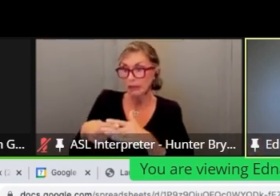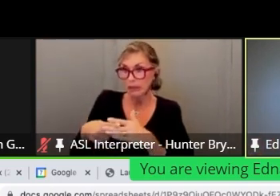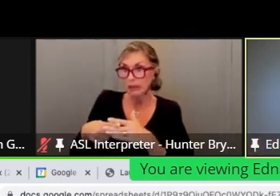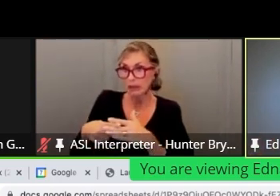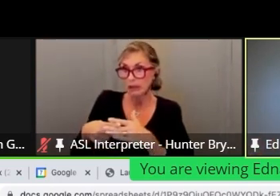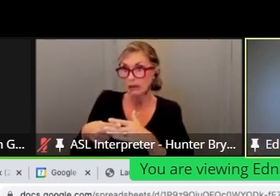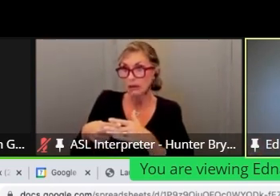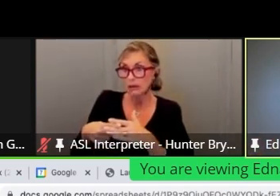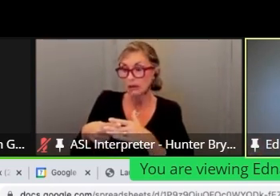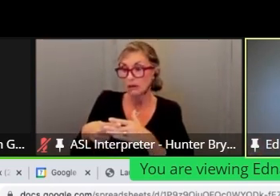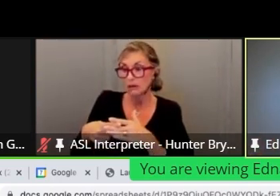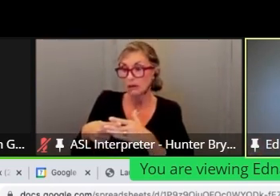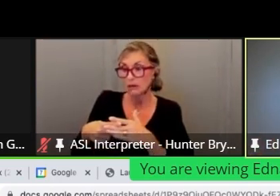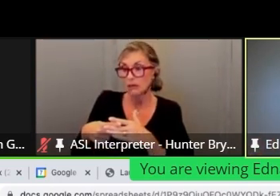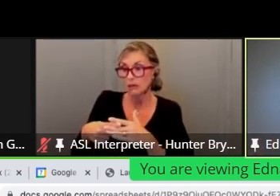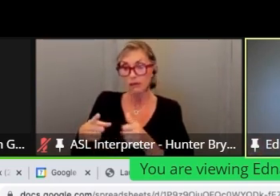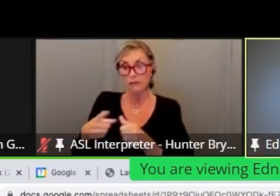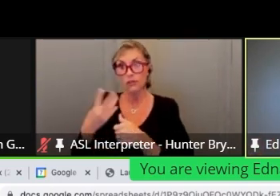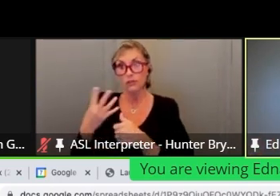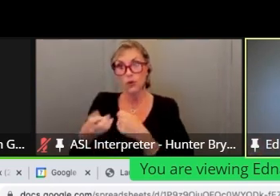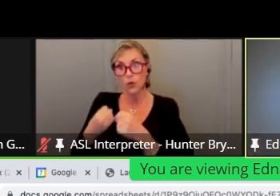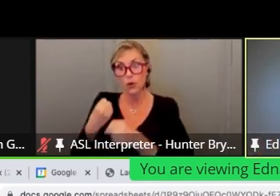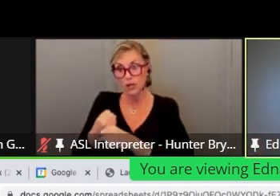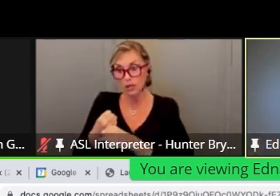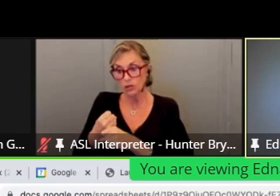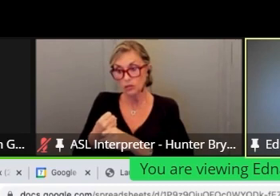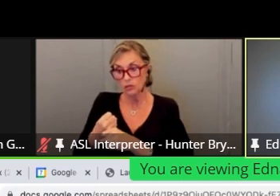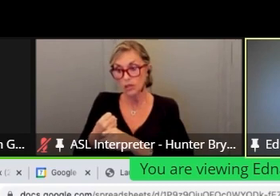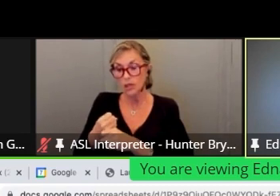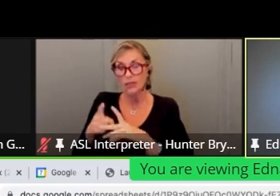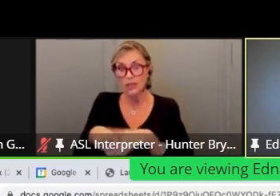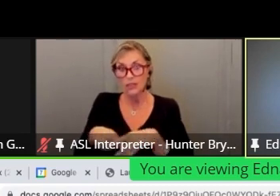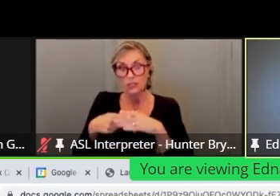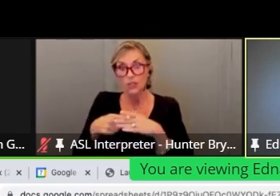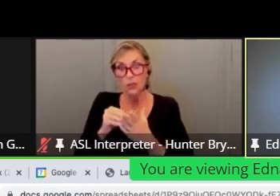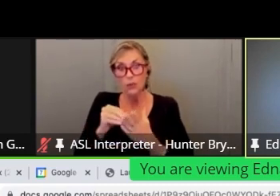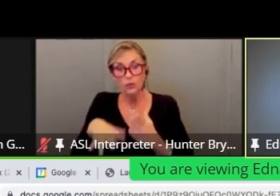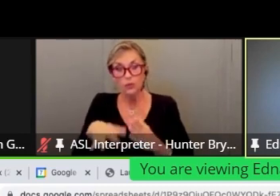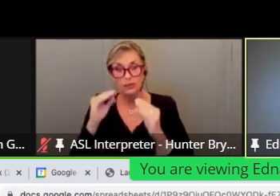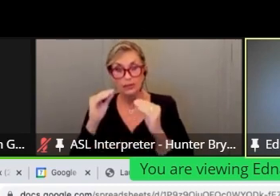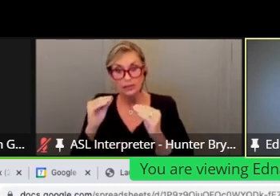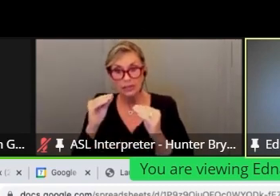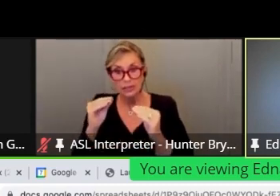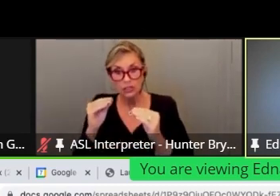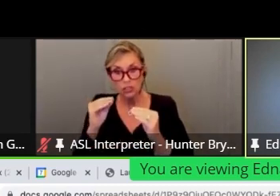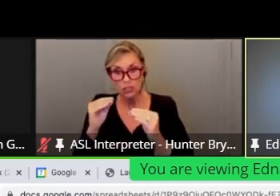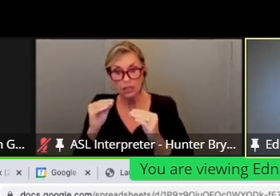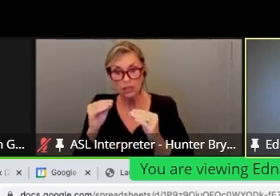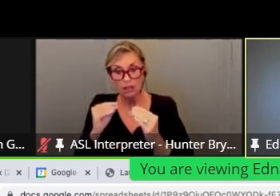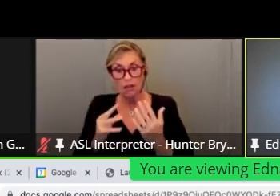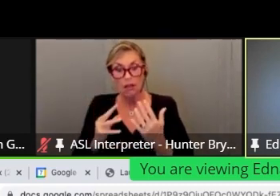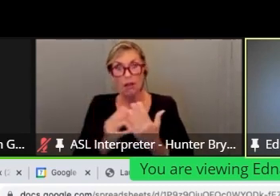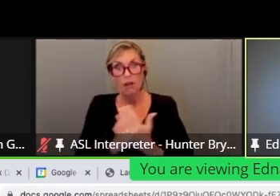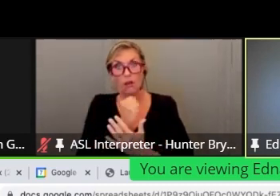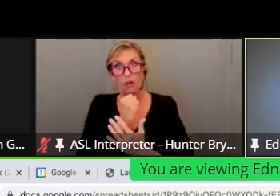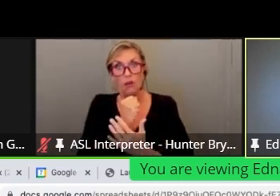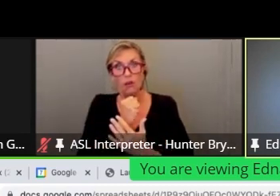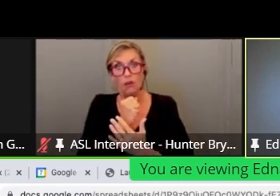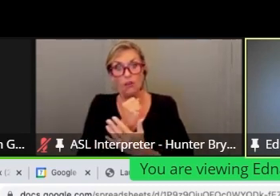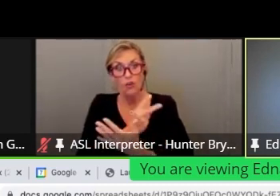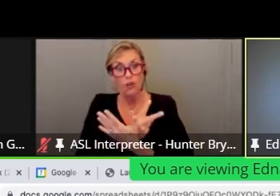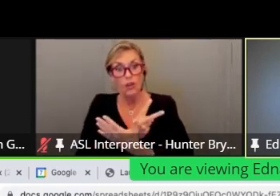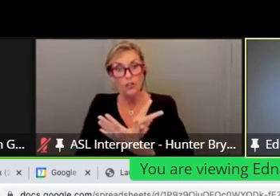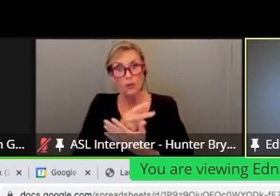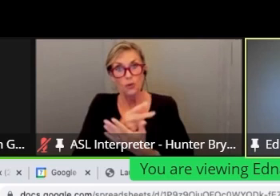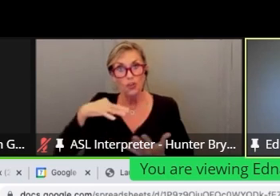teaching, but get graduate credit for it, they then would be introduced to this idea of getting graduate credit, and they